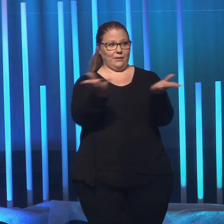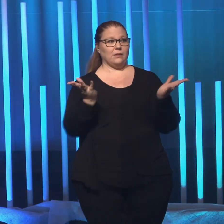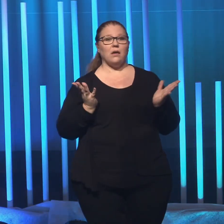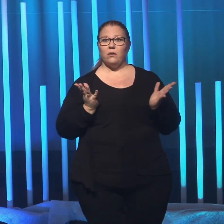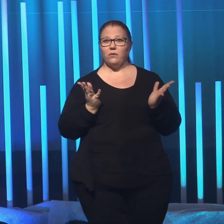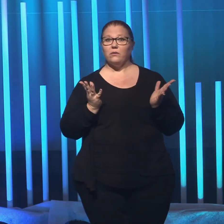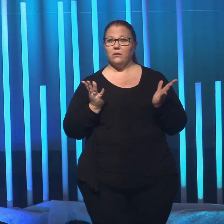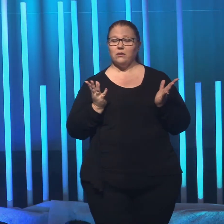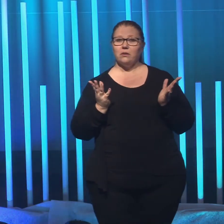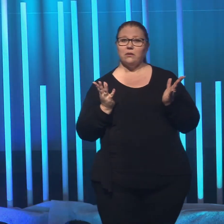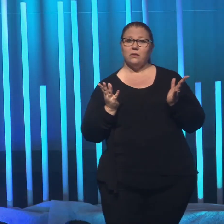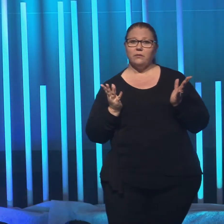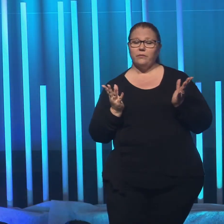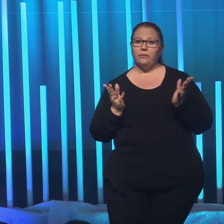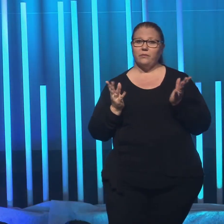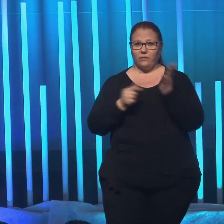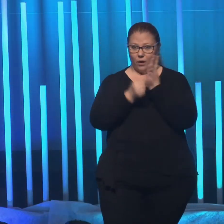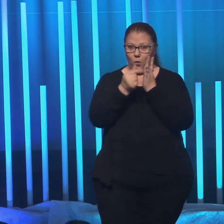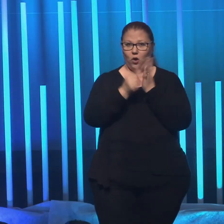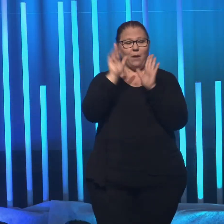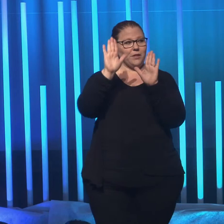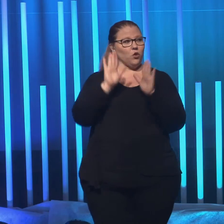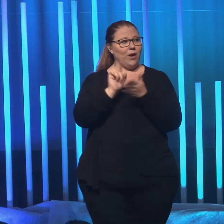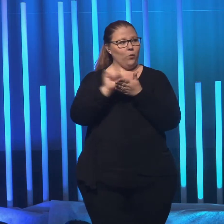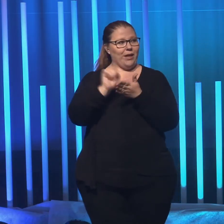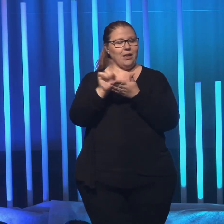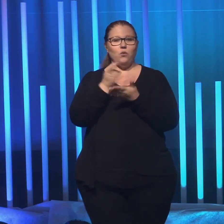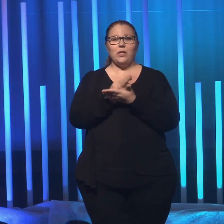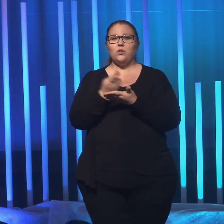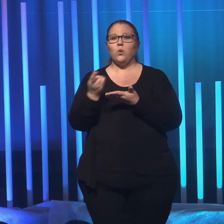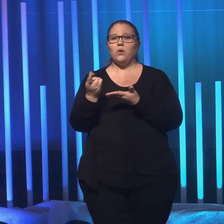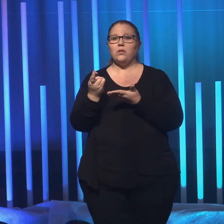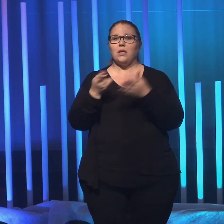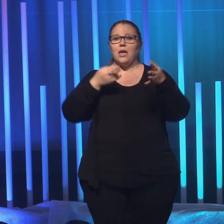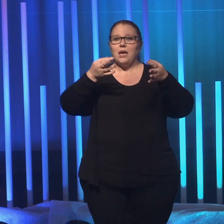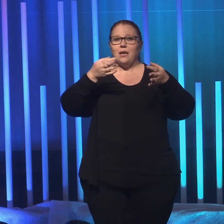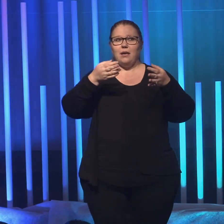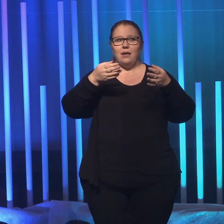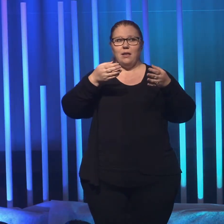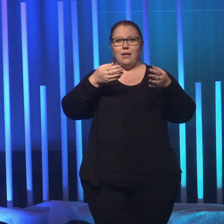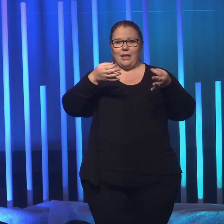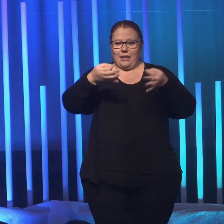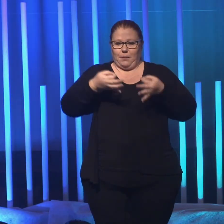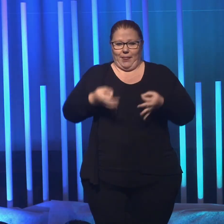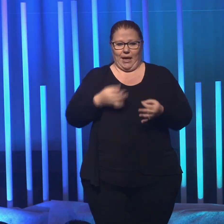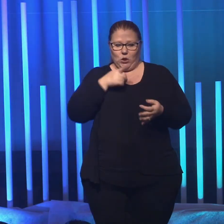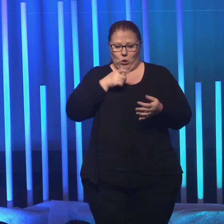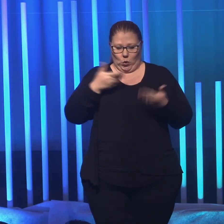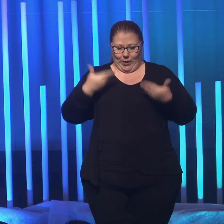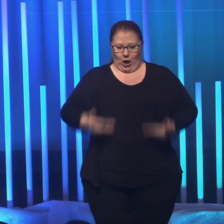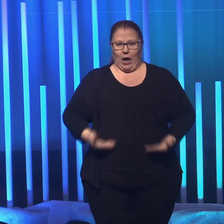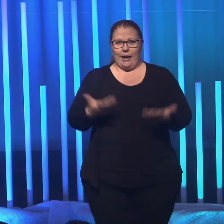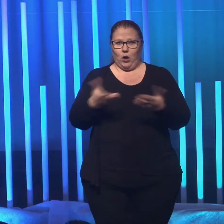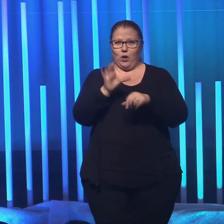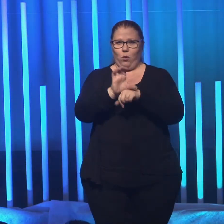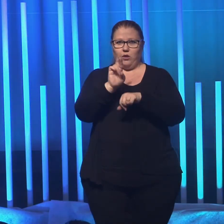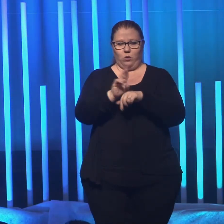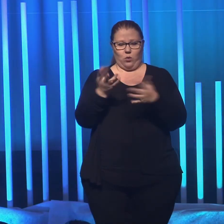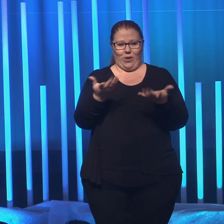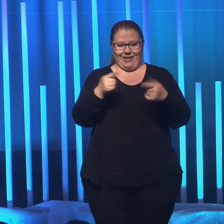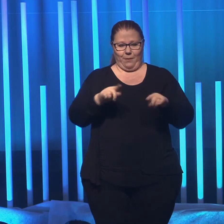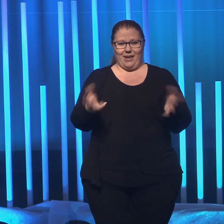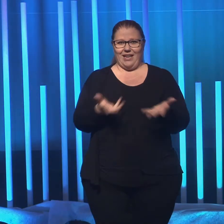take you one. Your program is a great weekly resource to kind of explain to you who we are and what's going on throughout the Crossroads